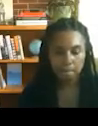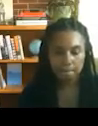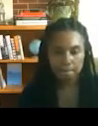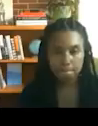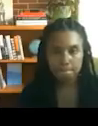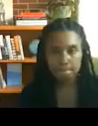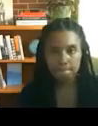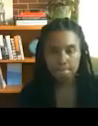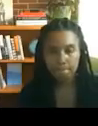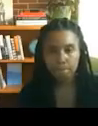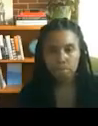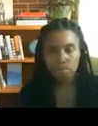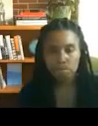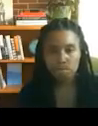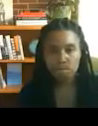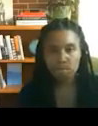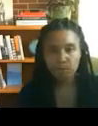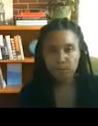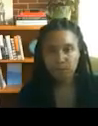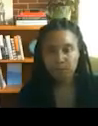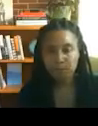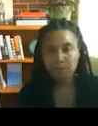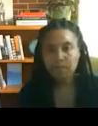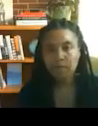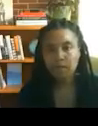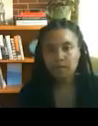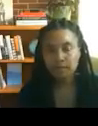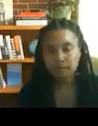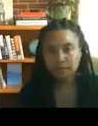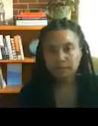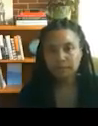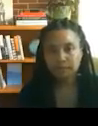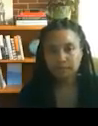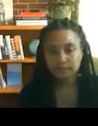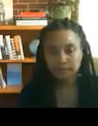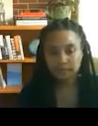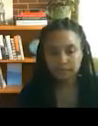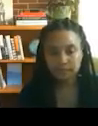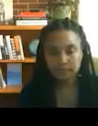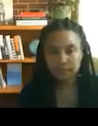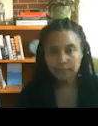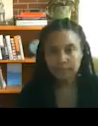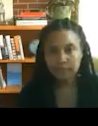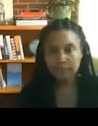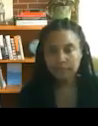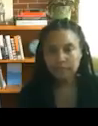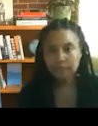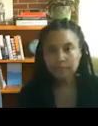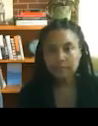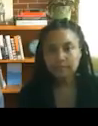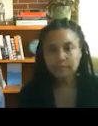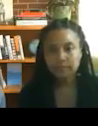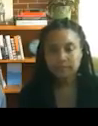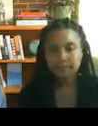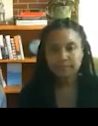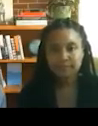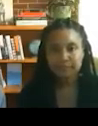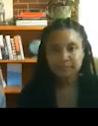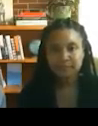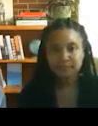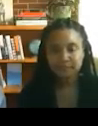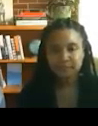from signing to vocal language can be specifically and planfully addressed.